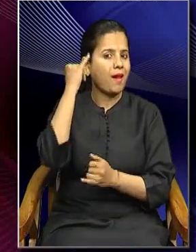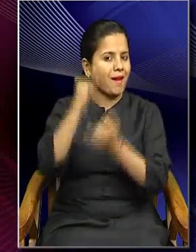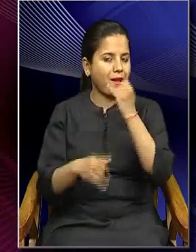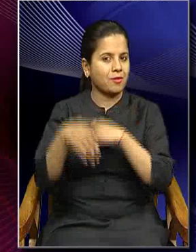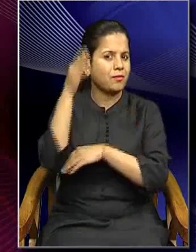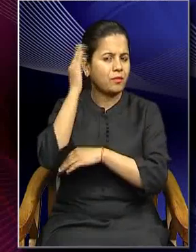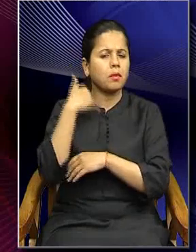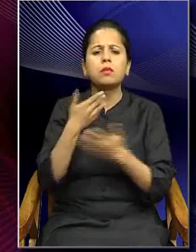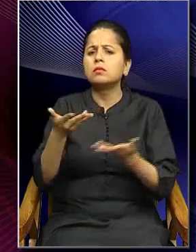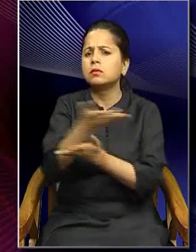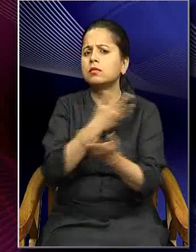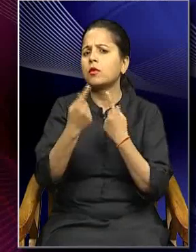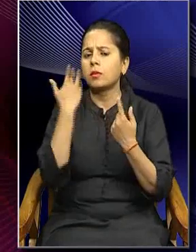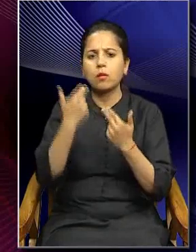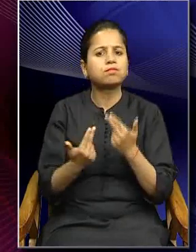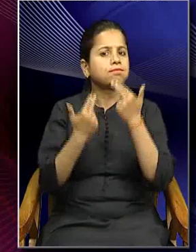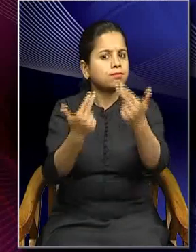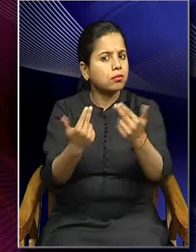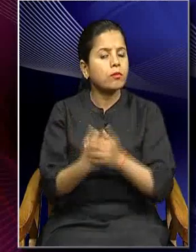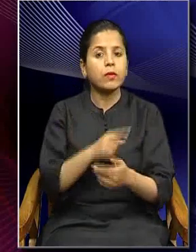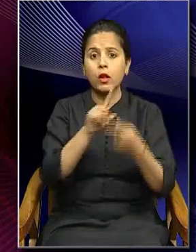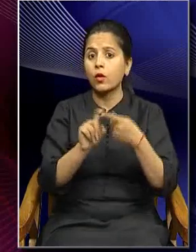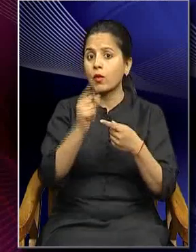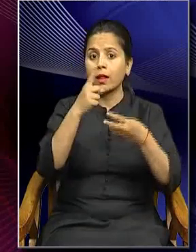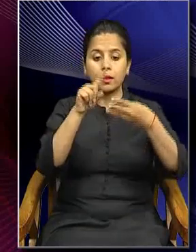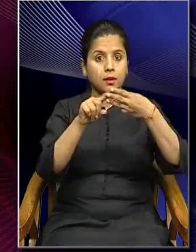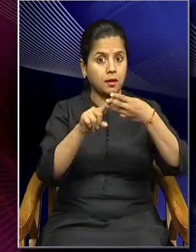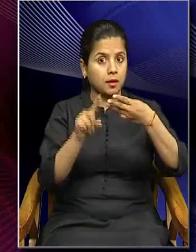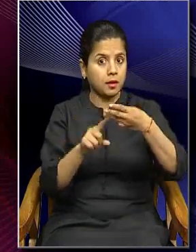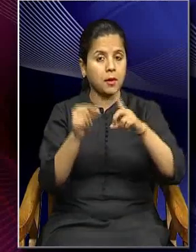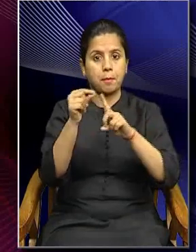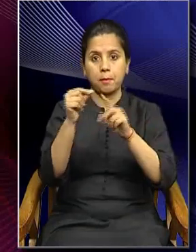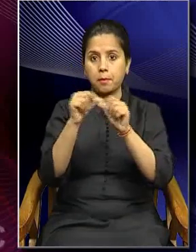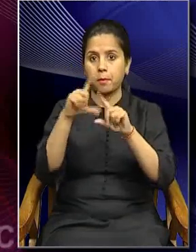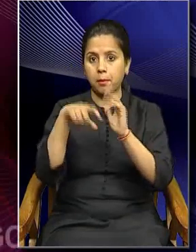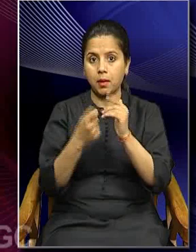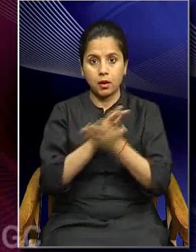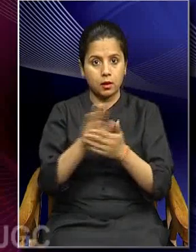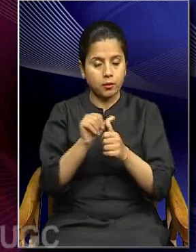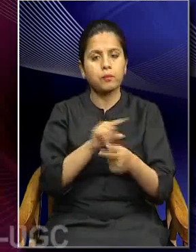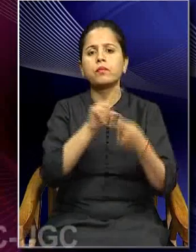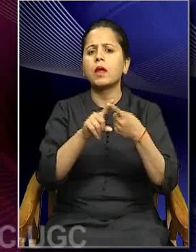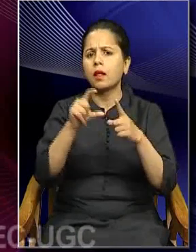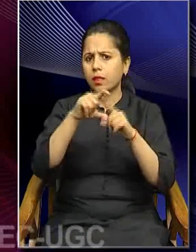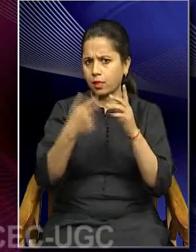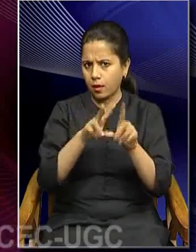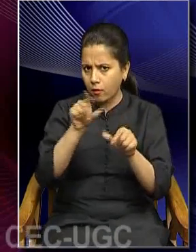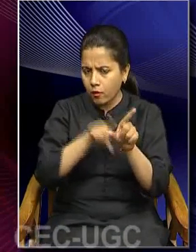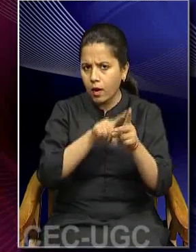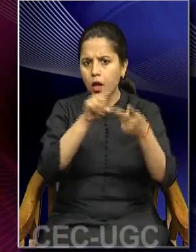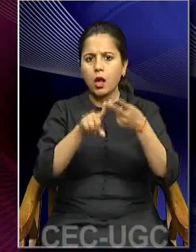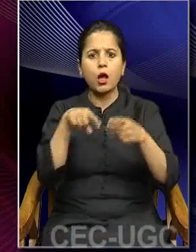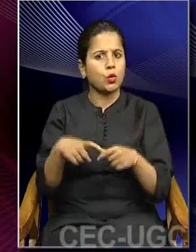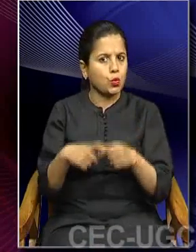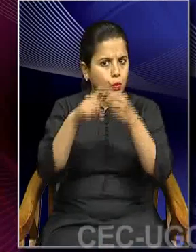I discussed with you the first three padarthas, Dravya, Guna and Karma. There are